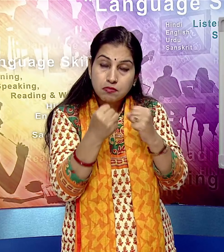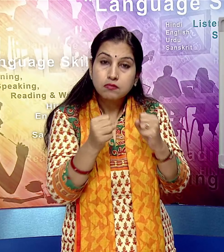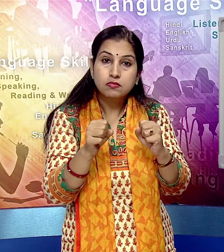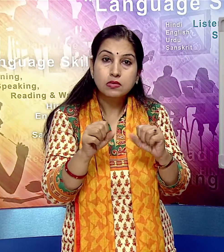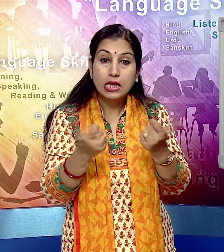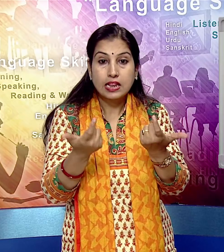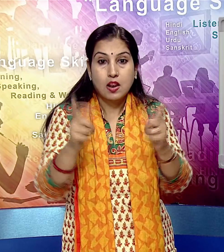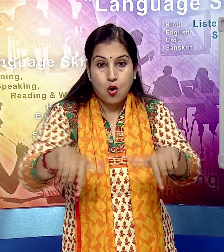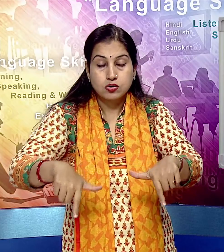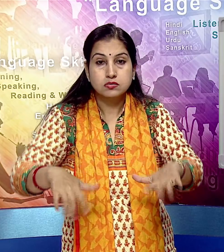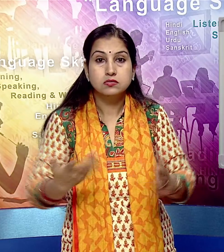cooking,